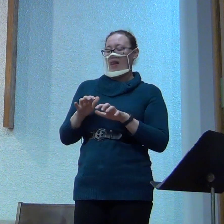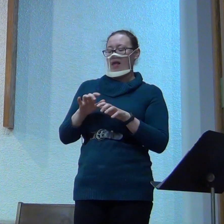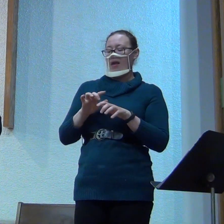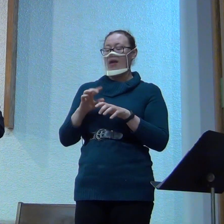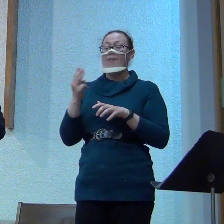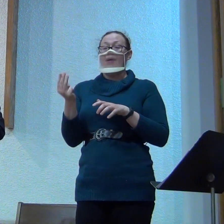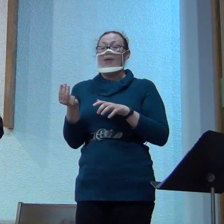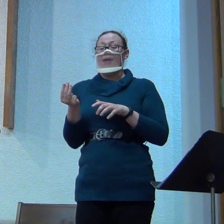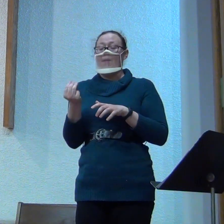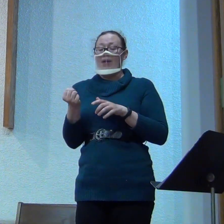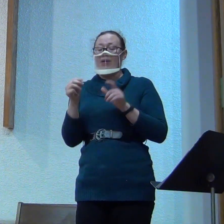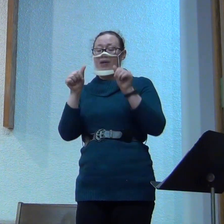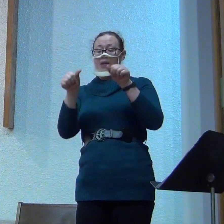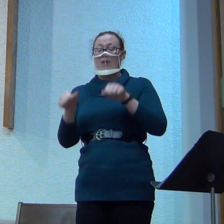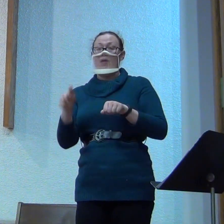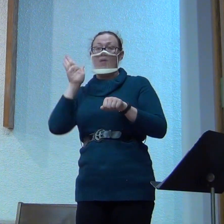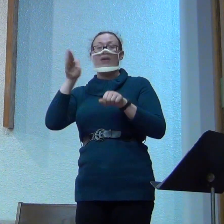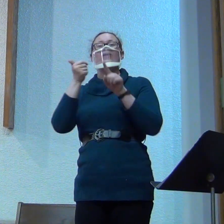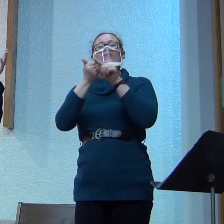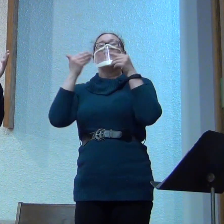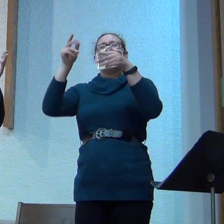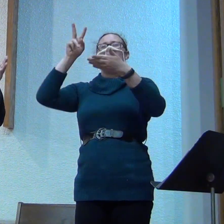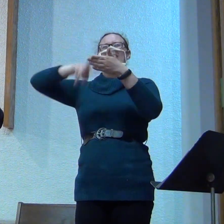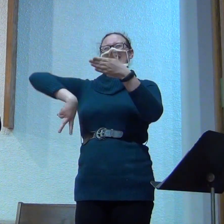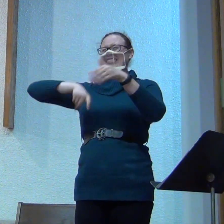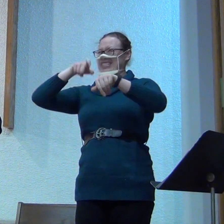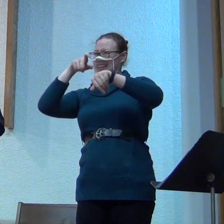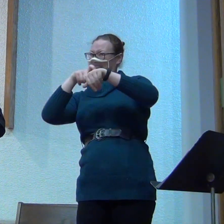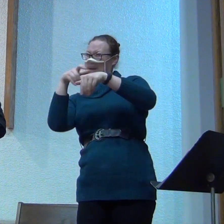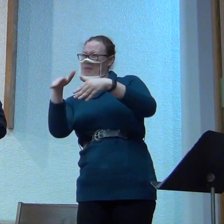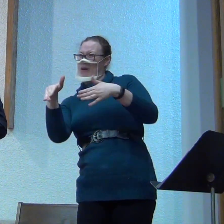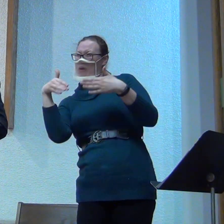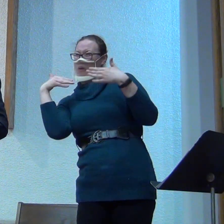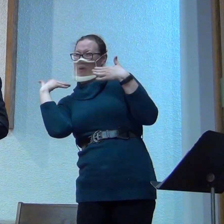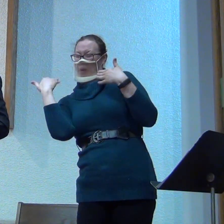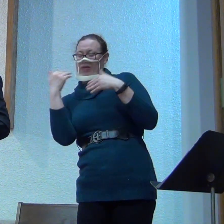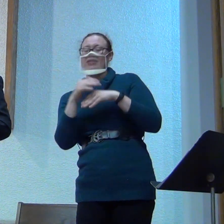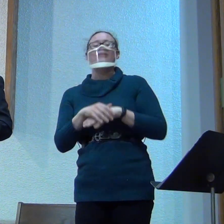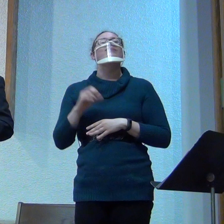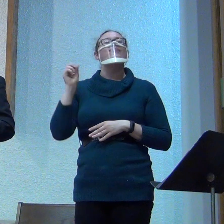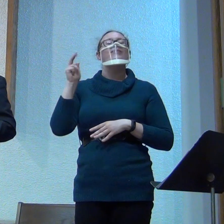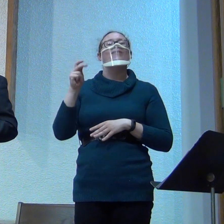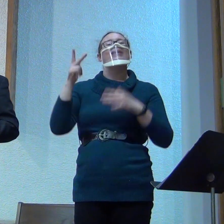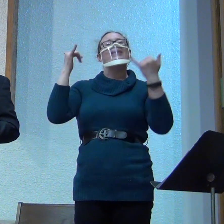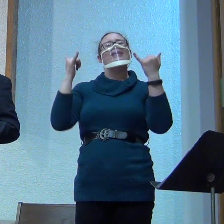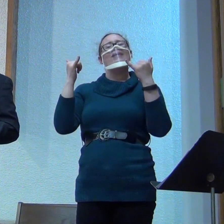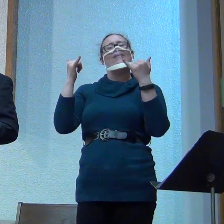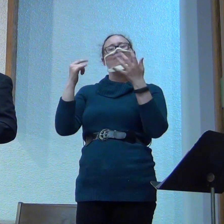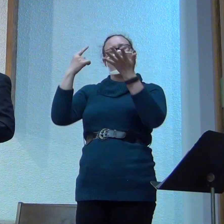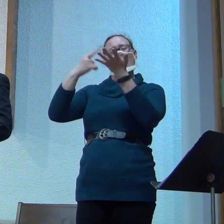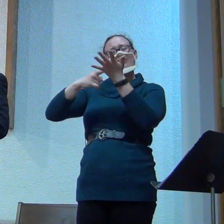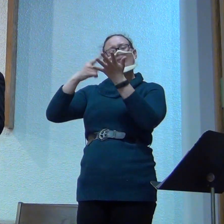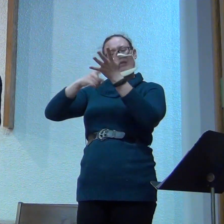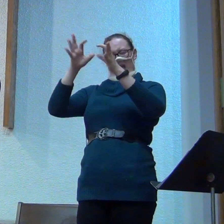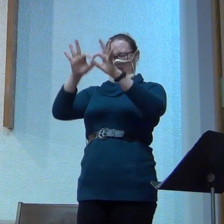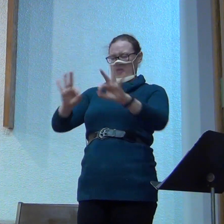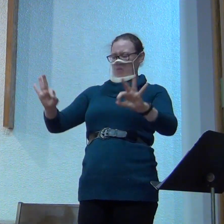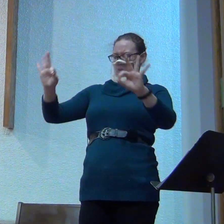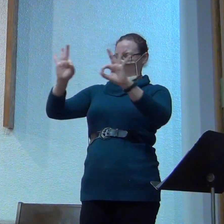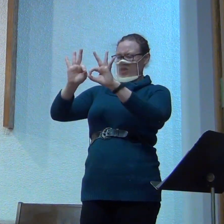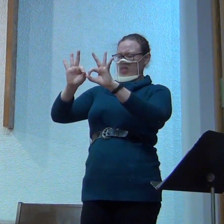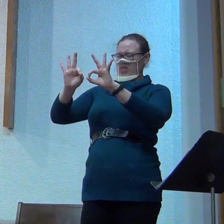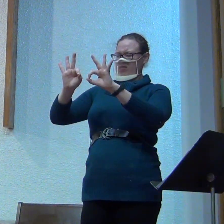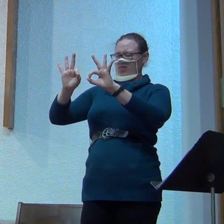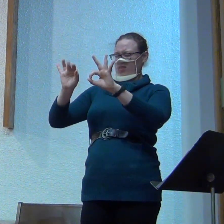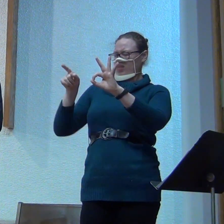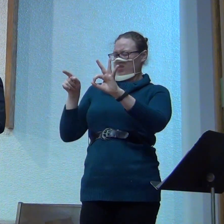that. We don't have time to talk about that now. Let's go to the significance of this. What's the big